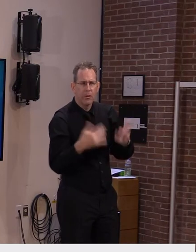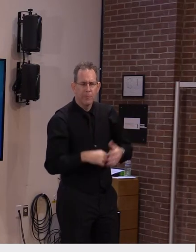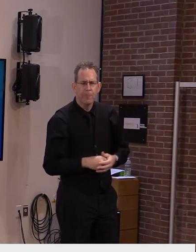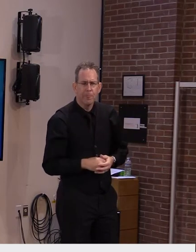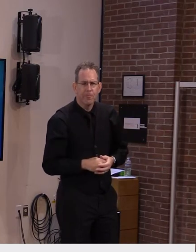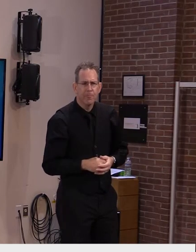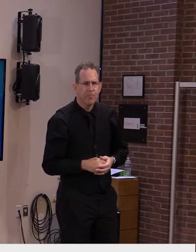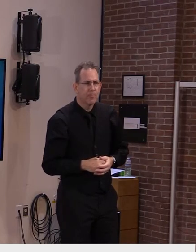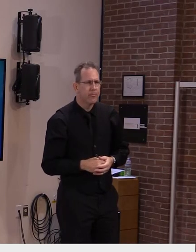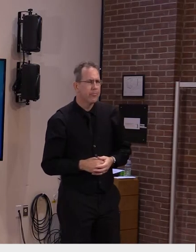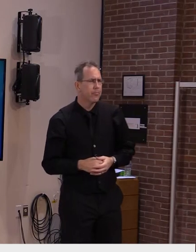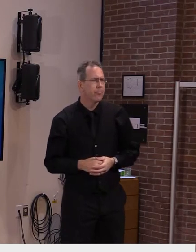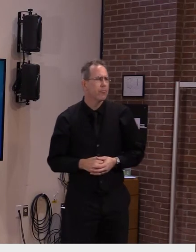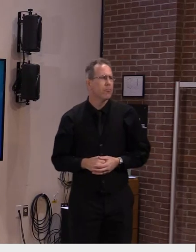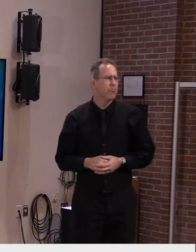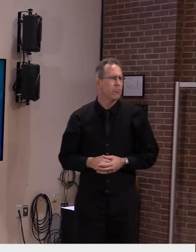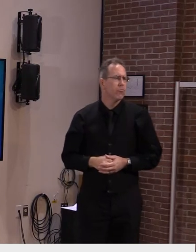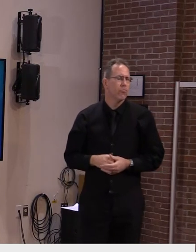Yeah, and you know,